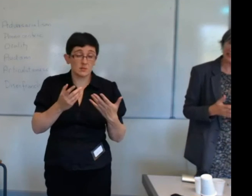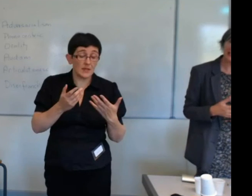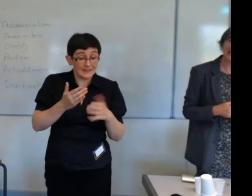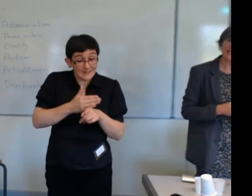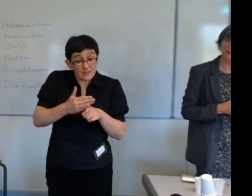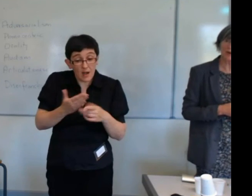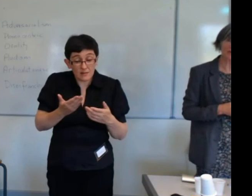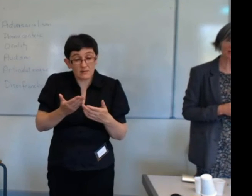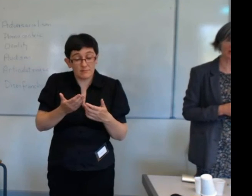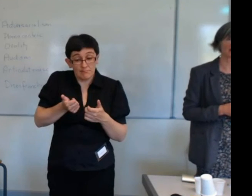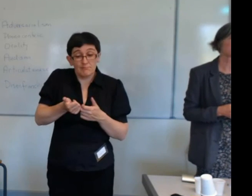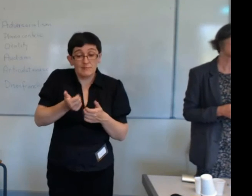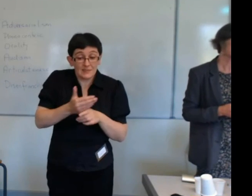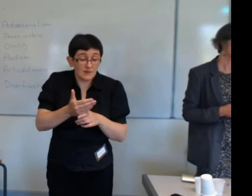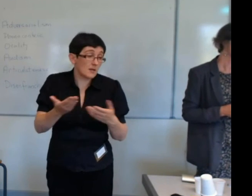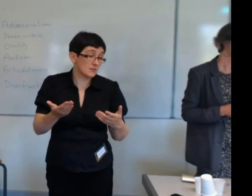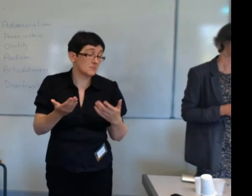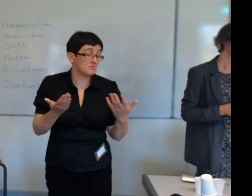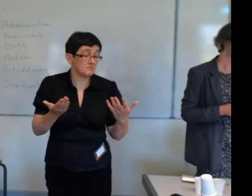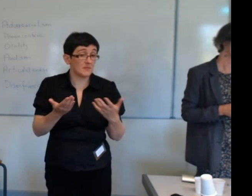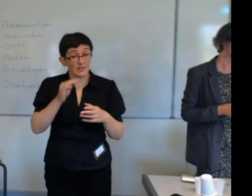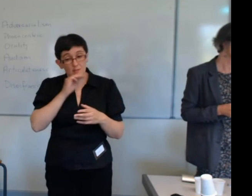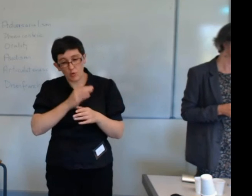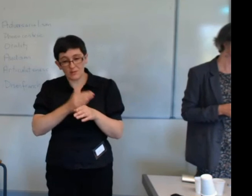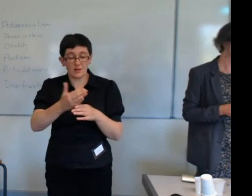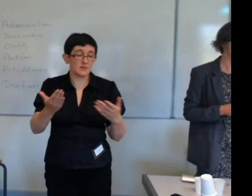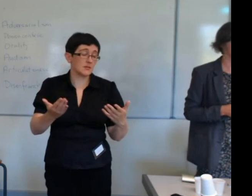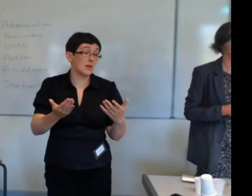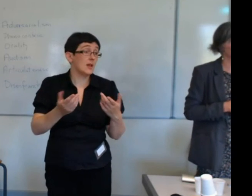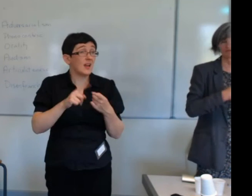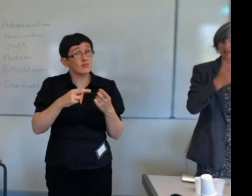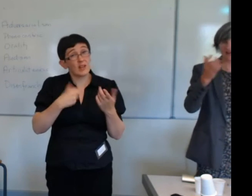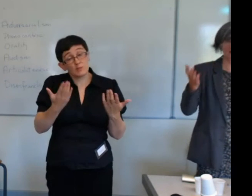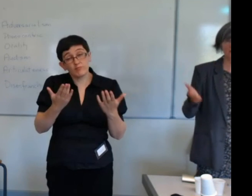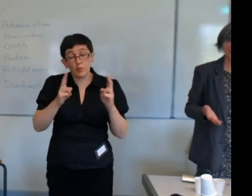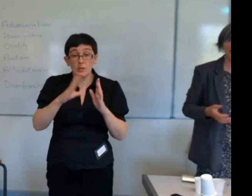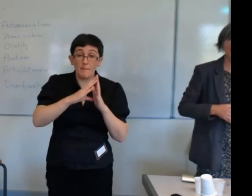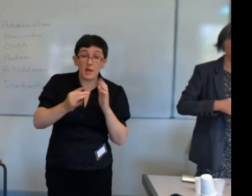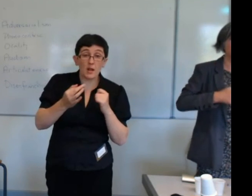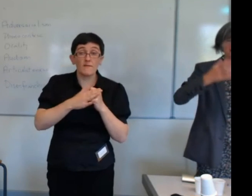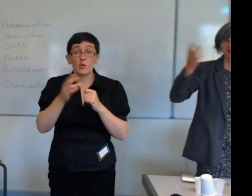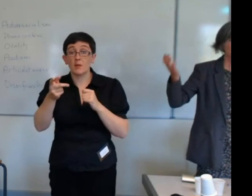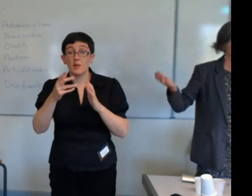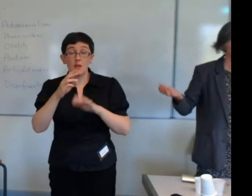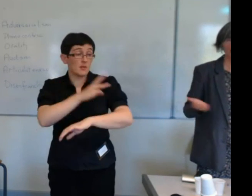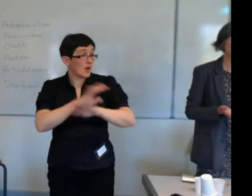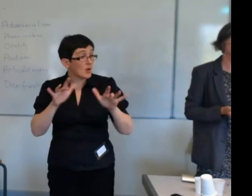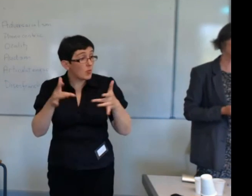beginning, it's an important beginning, and I suppose it's a model for the Garda website, for, you know, a whole range